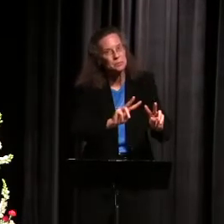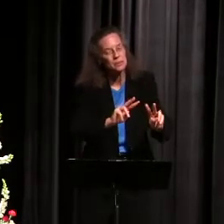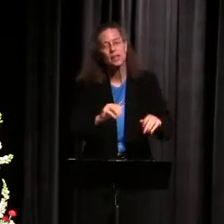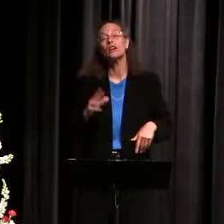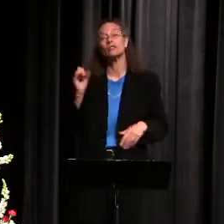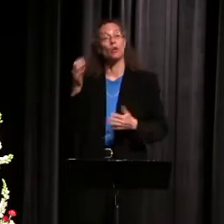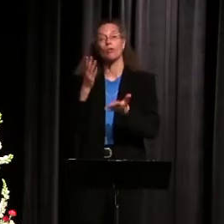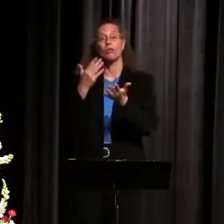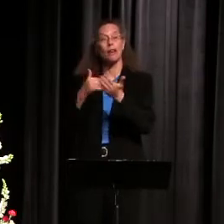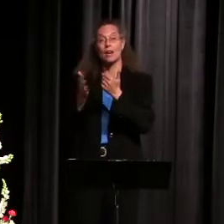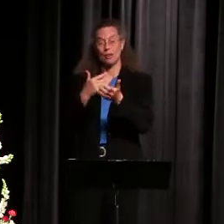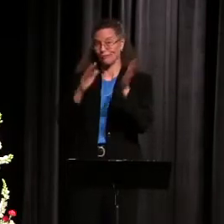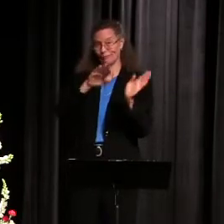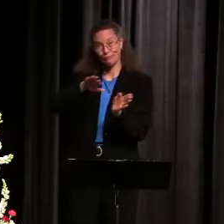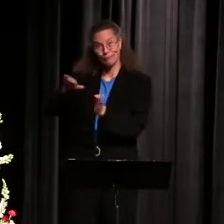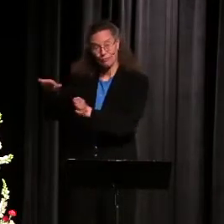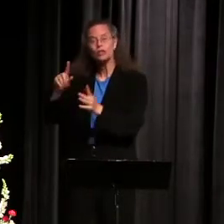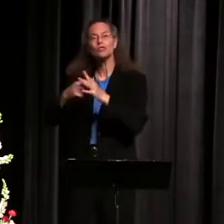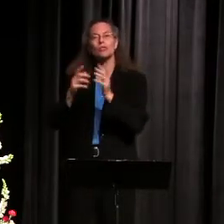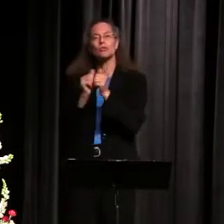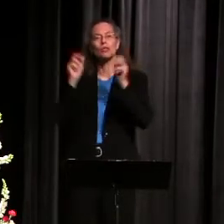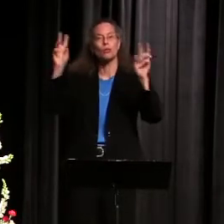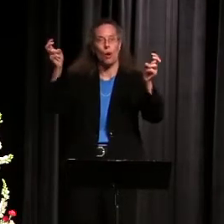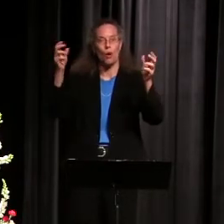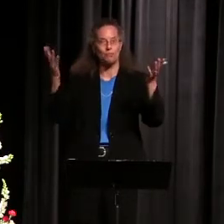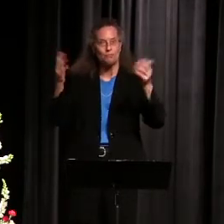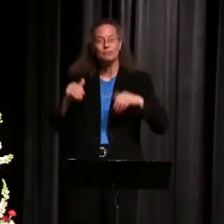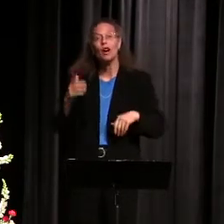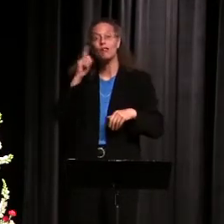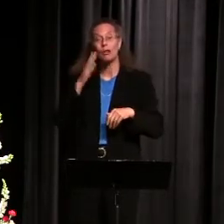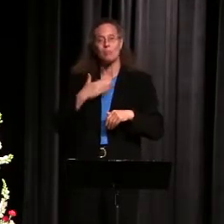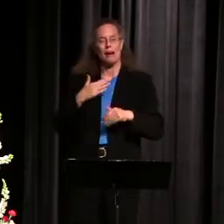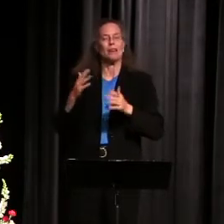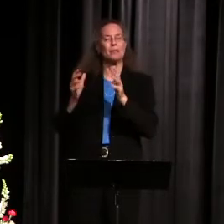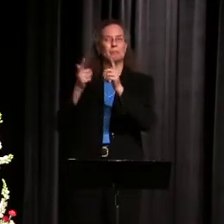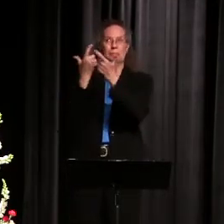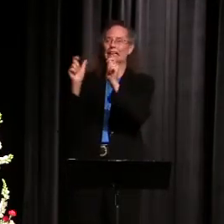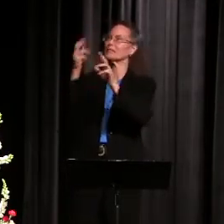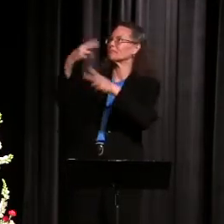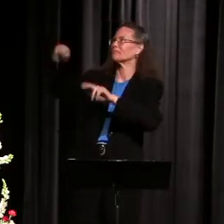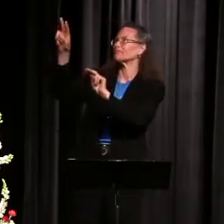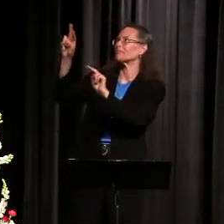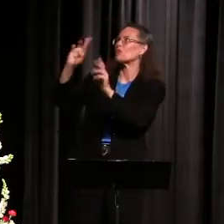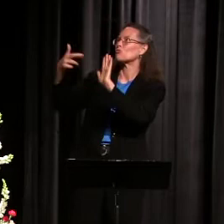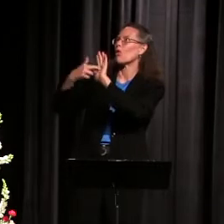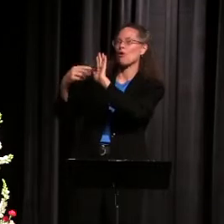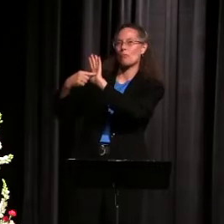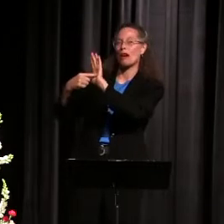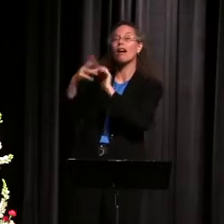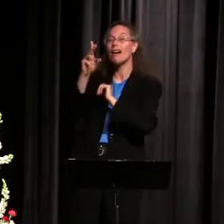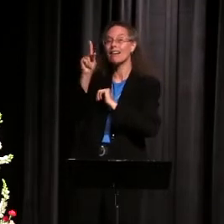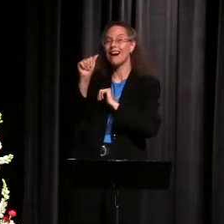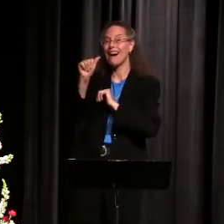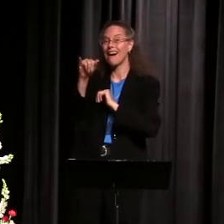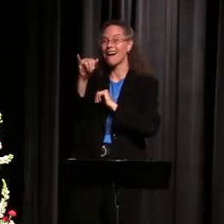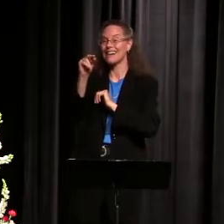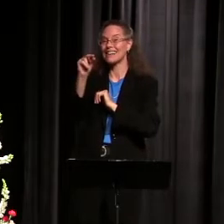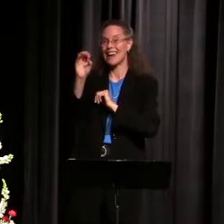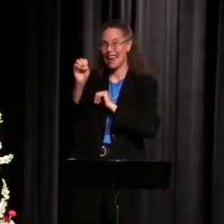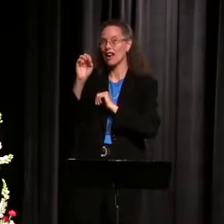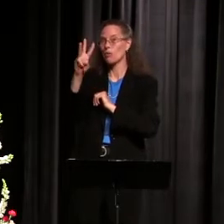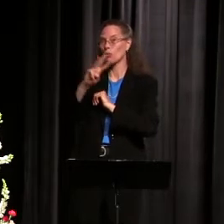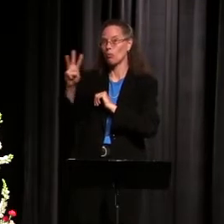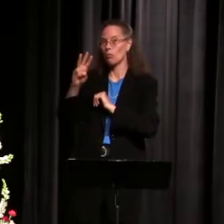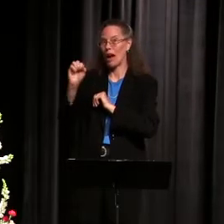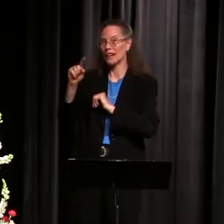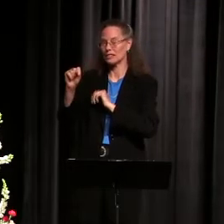So instead, I'll begin with a quote from my biggest role model, Kanye West. We can't